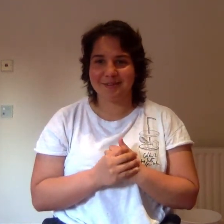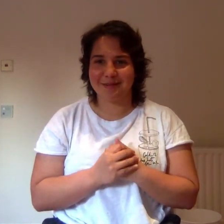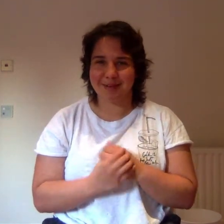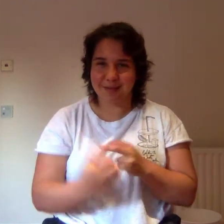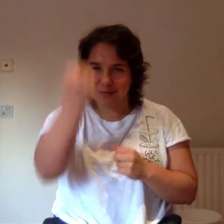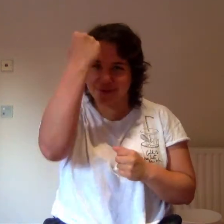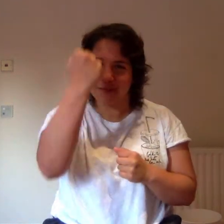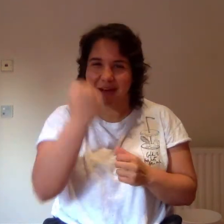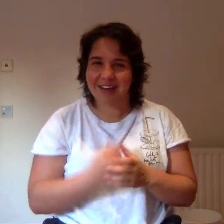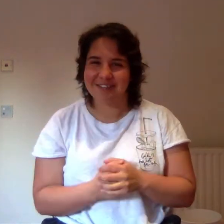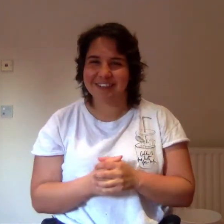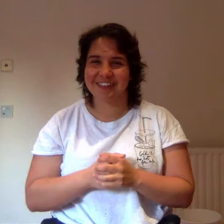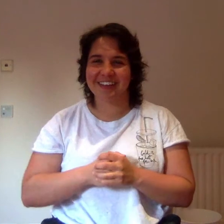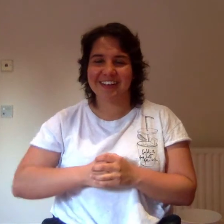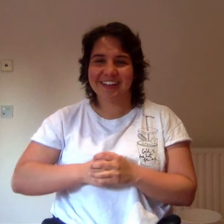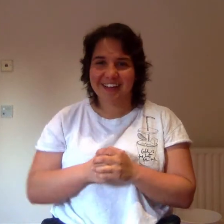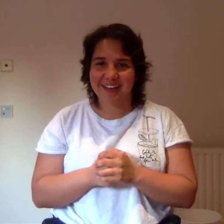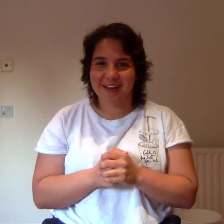maybe hoof you back or something.